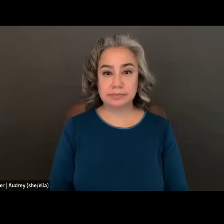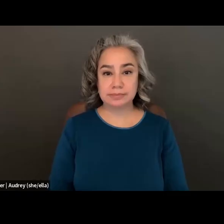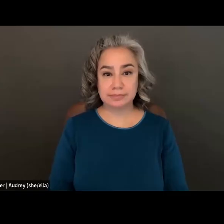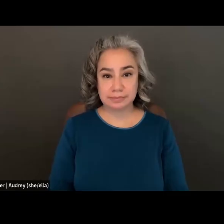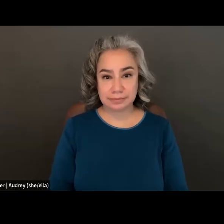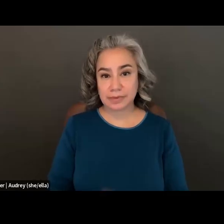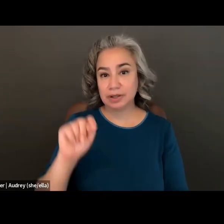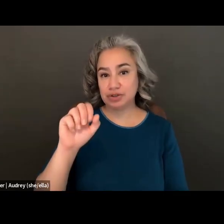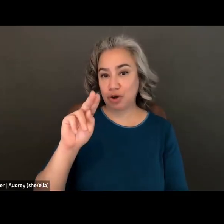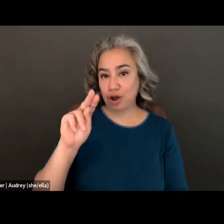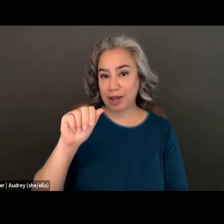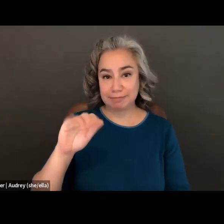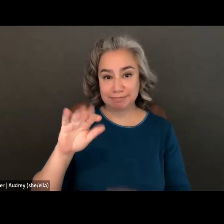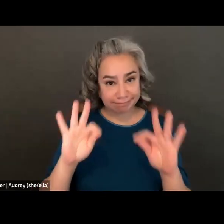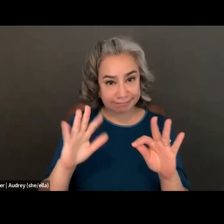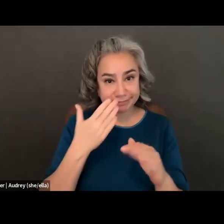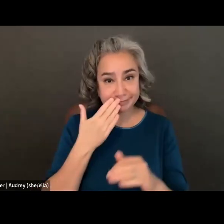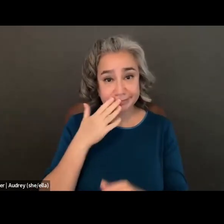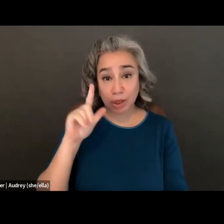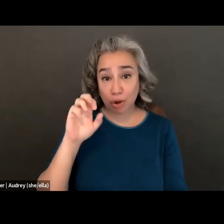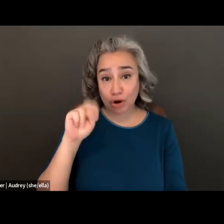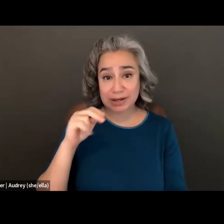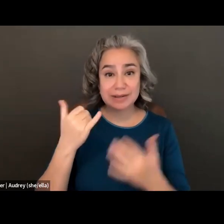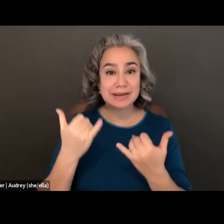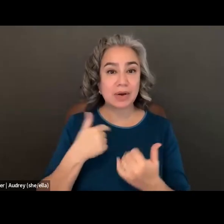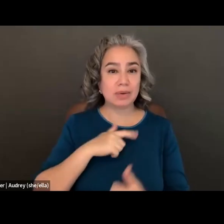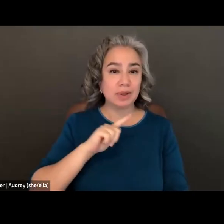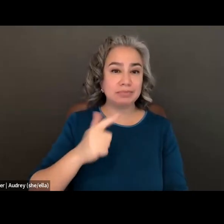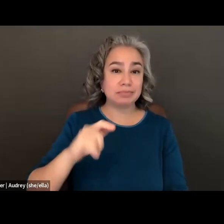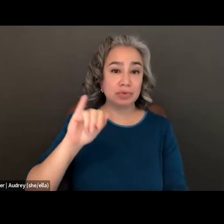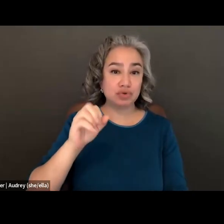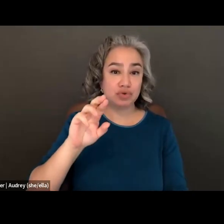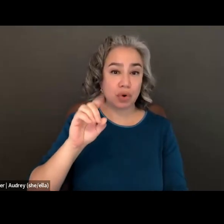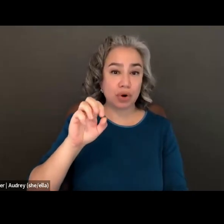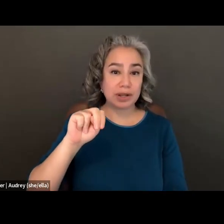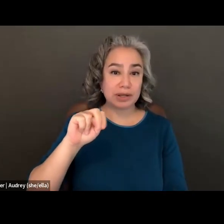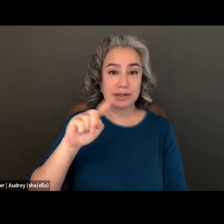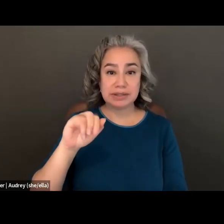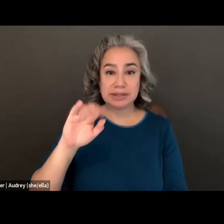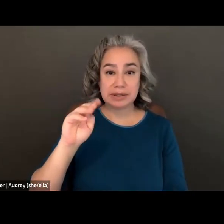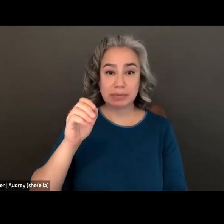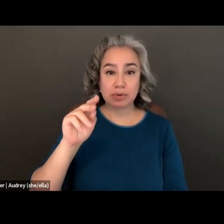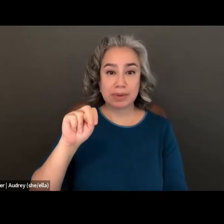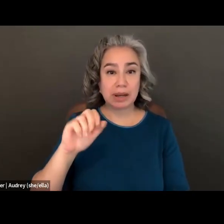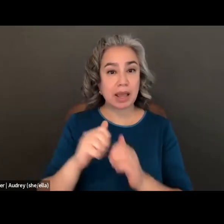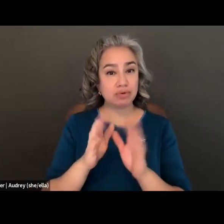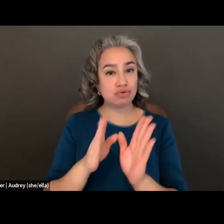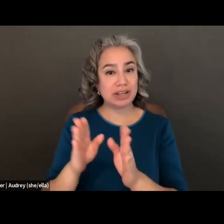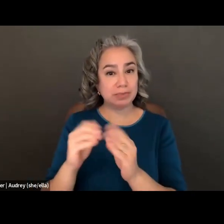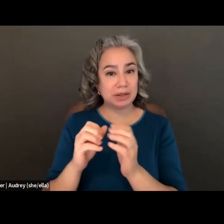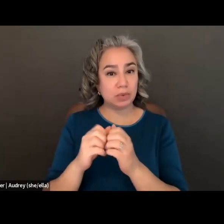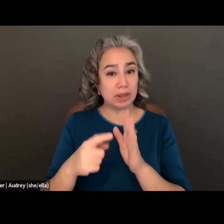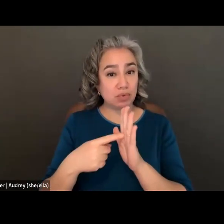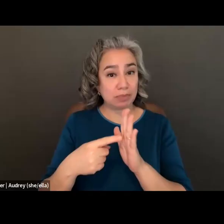Okay, thank you, Lauren. So I'm going to turn it over now to Jordyn Zimmerman to talk about how to arrange a meeting with a representative or a candidate